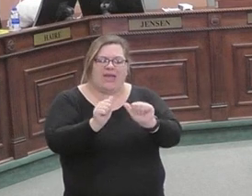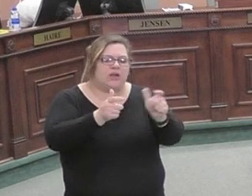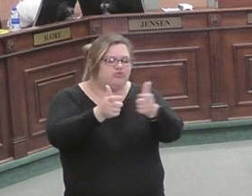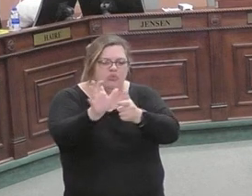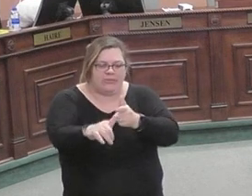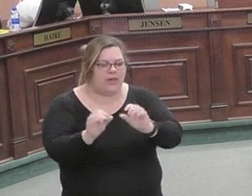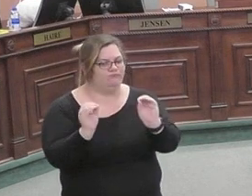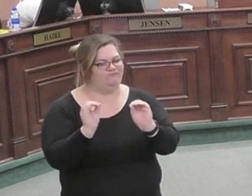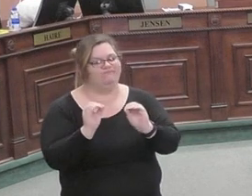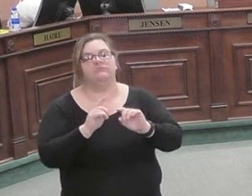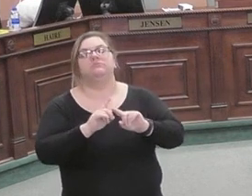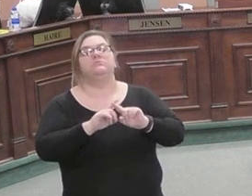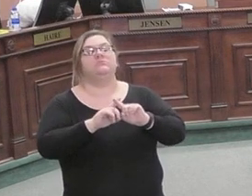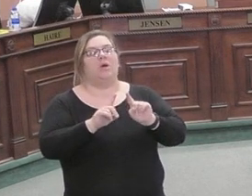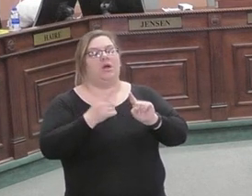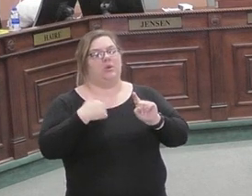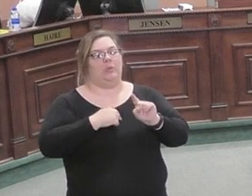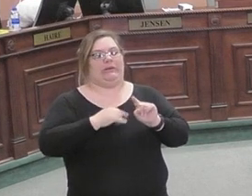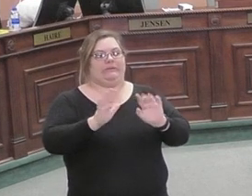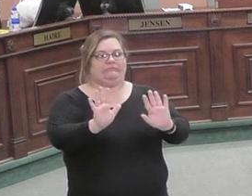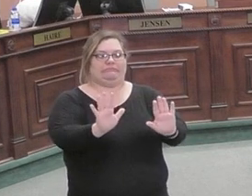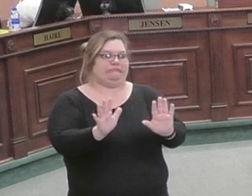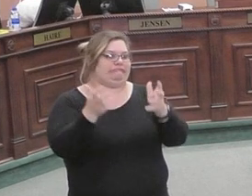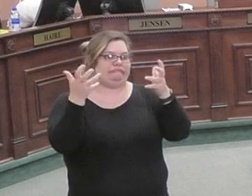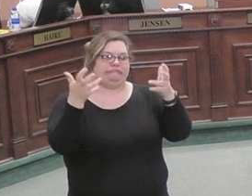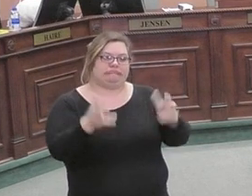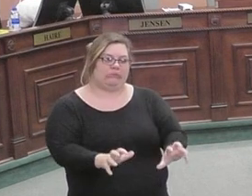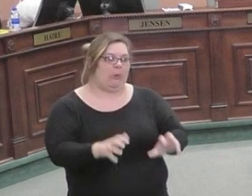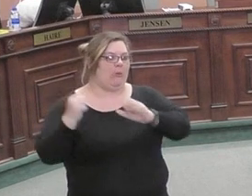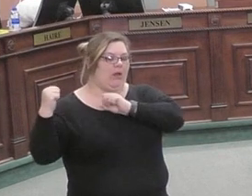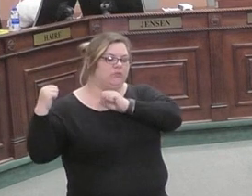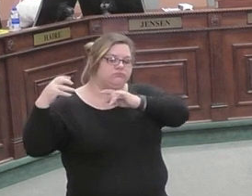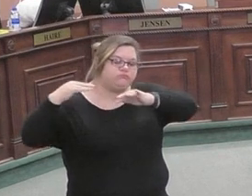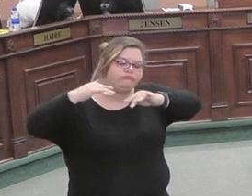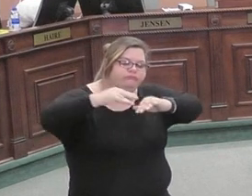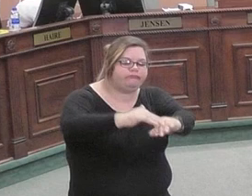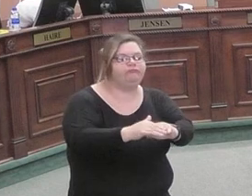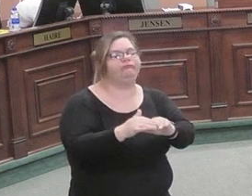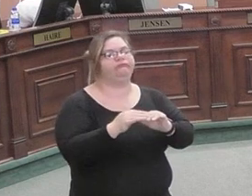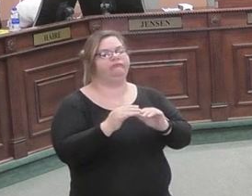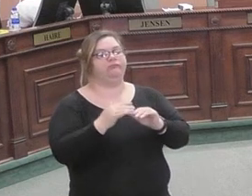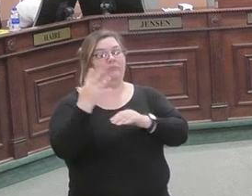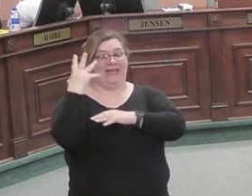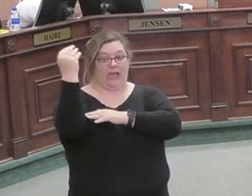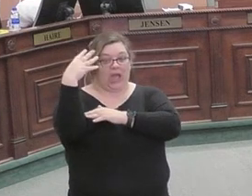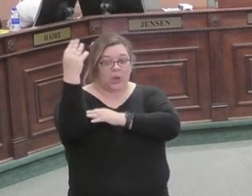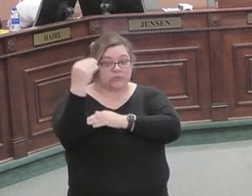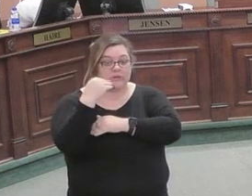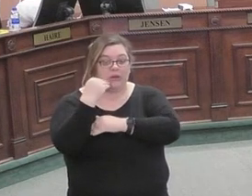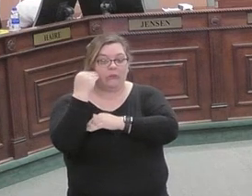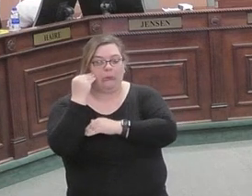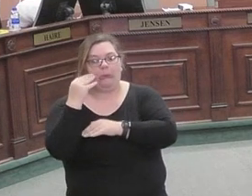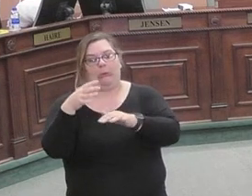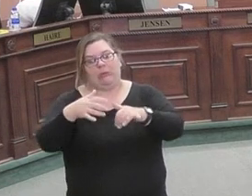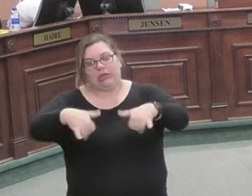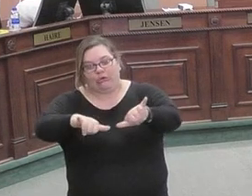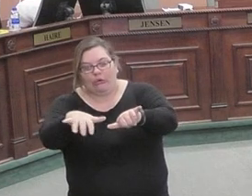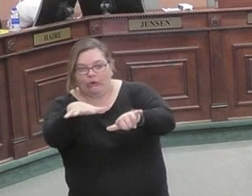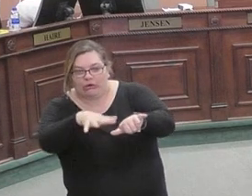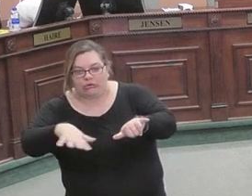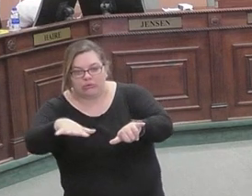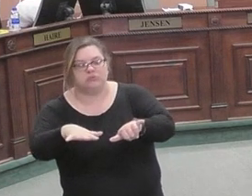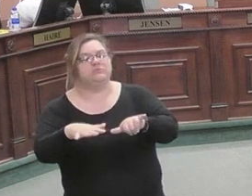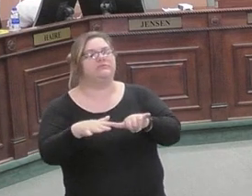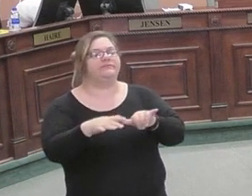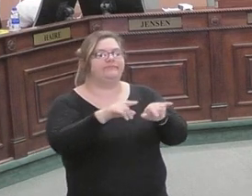we're discouraging and including that into large gatherings in the exterior portion of our residence, as well as